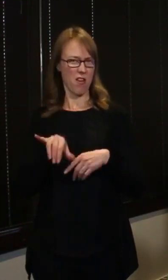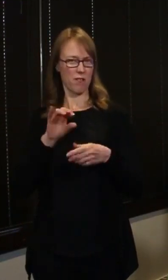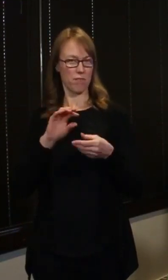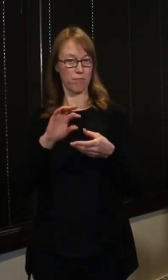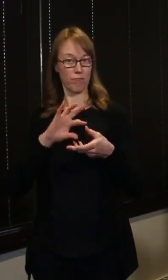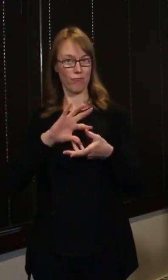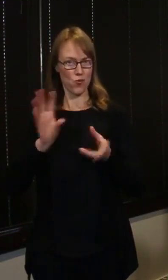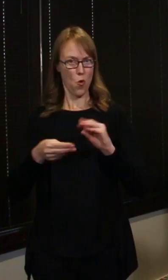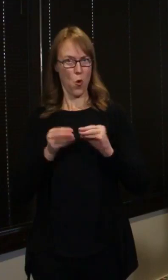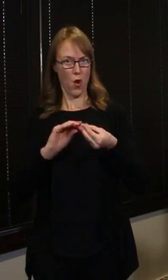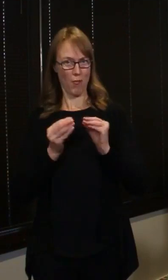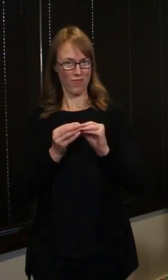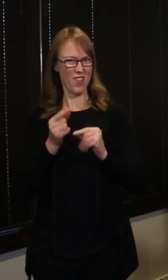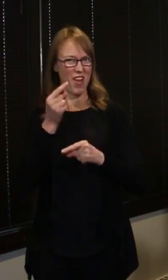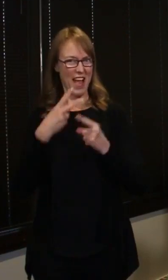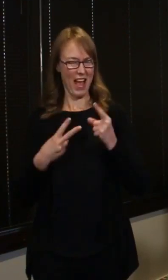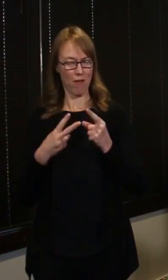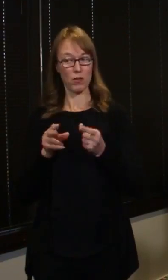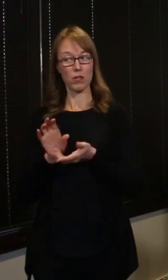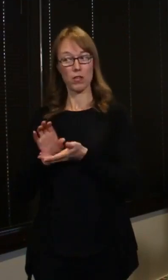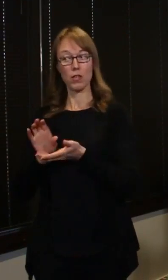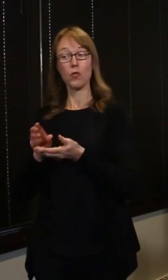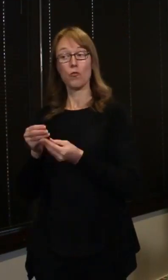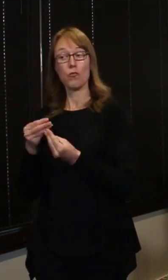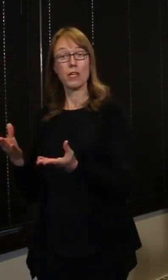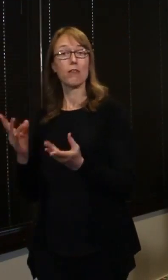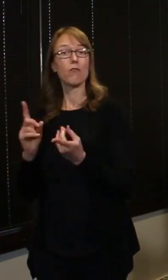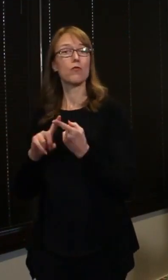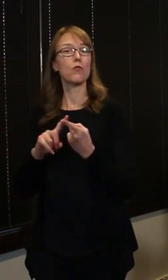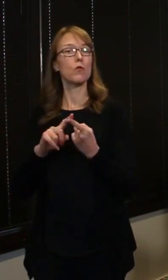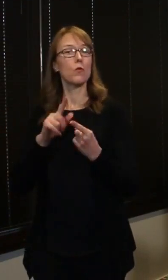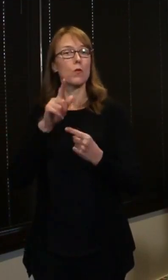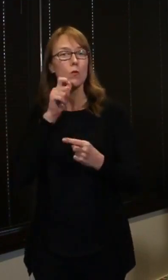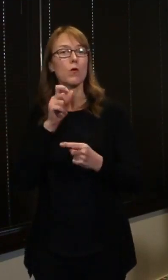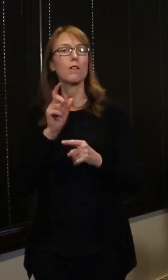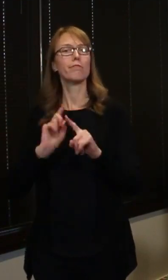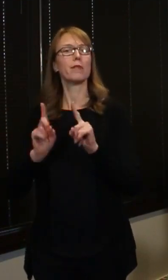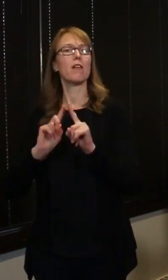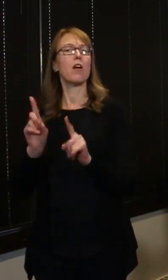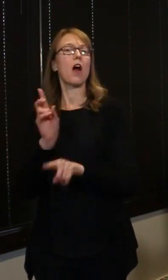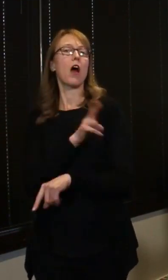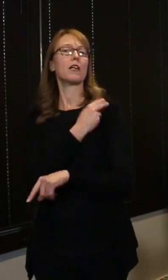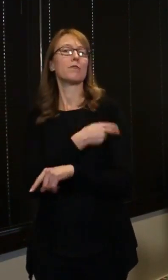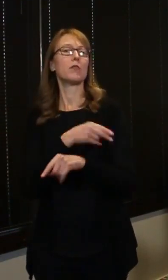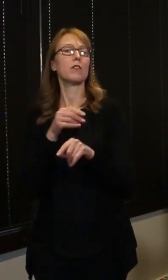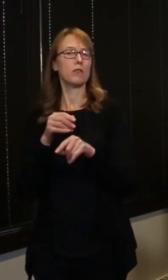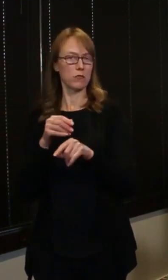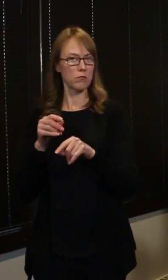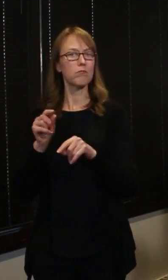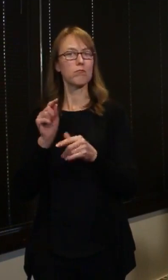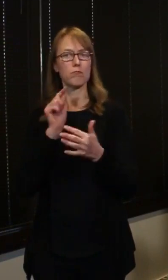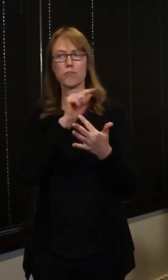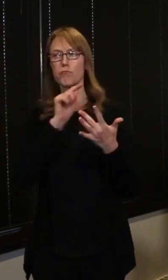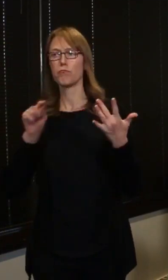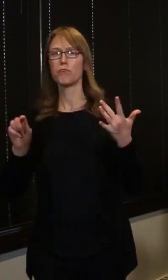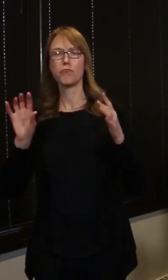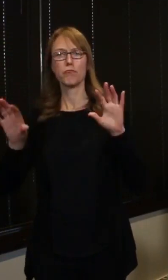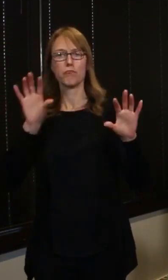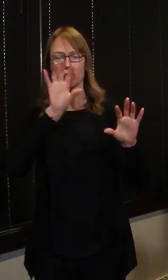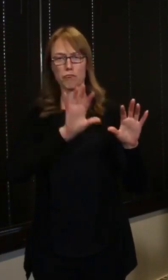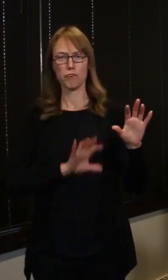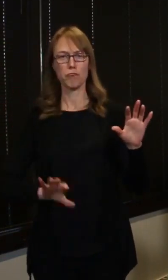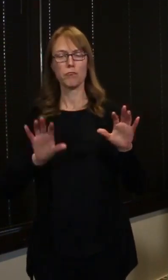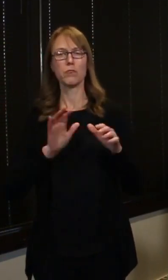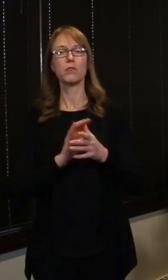state. Now, the healthcare systems that are part of the St. Louis Metropolitan Pandemic Task Force will be part